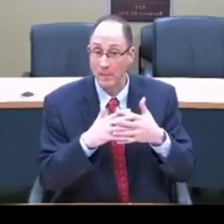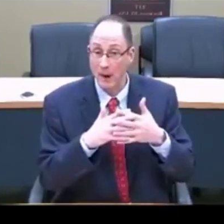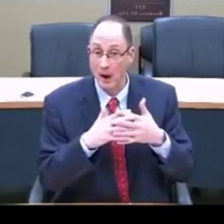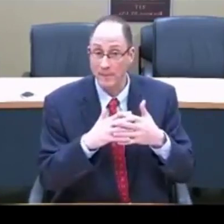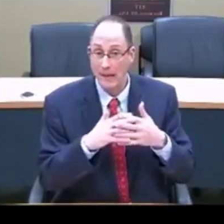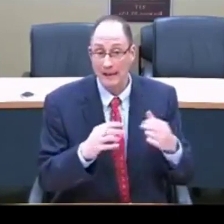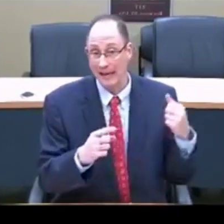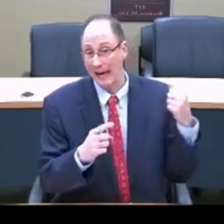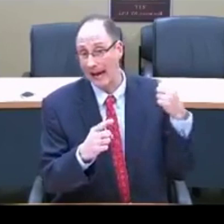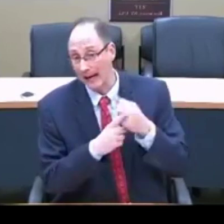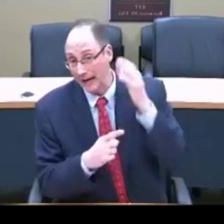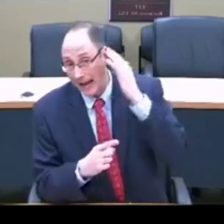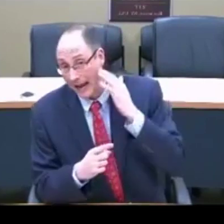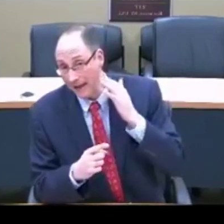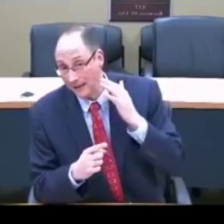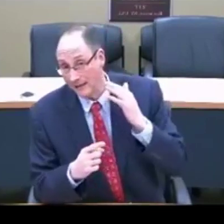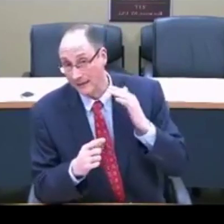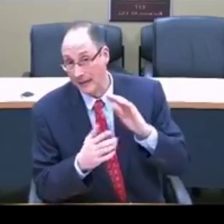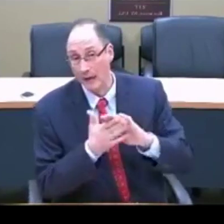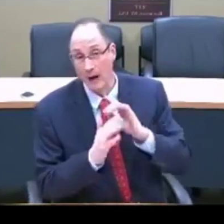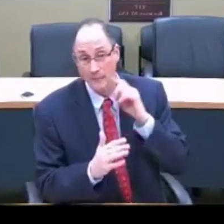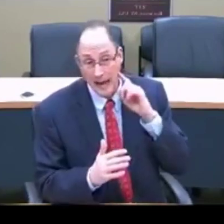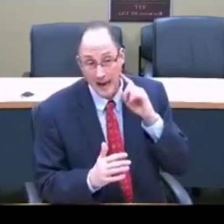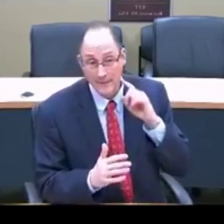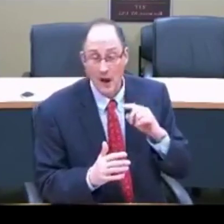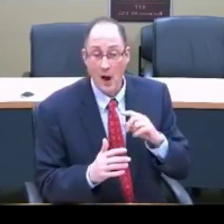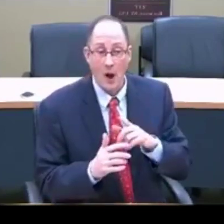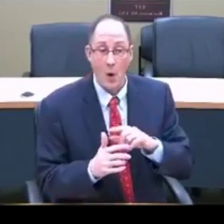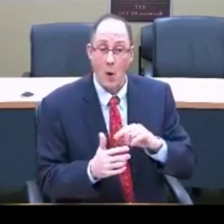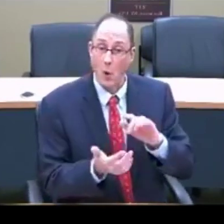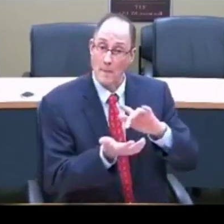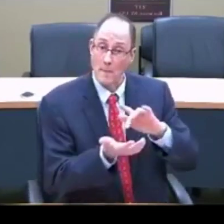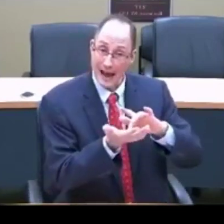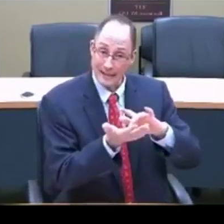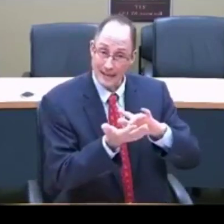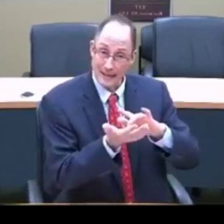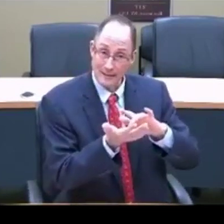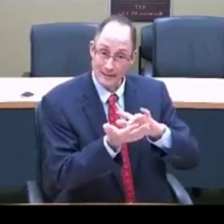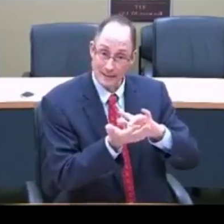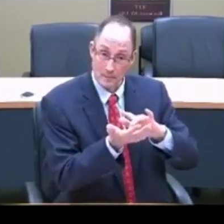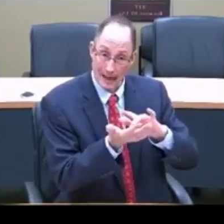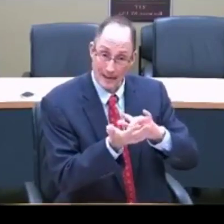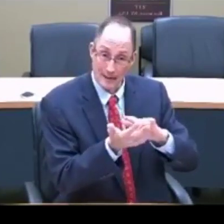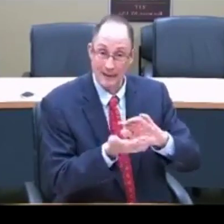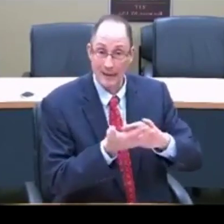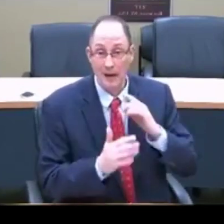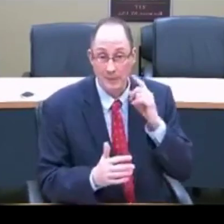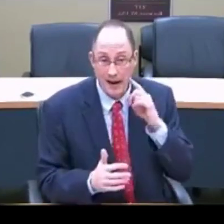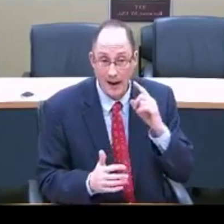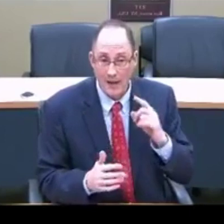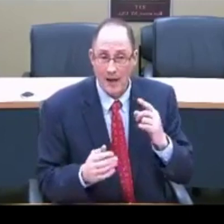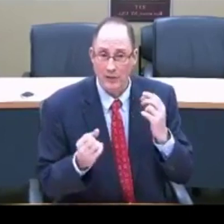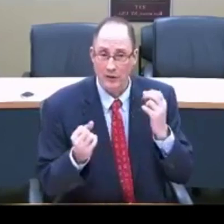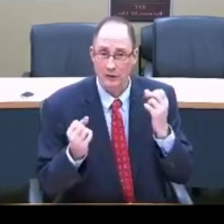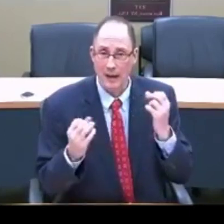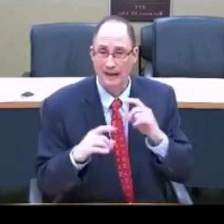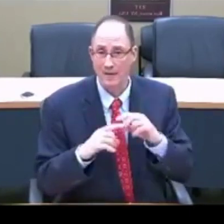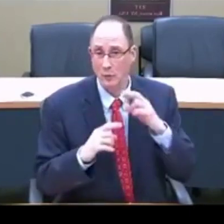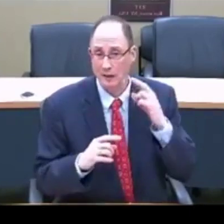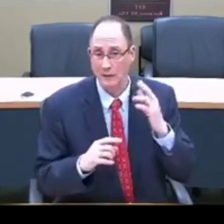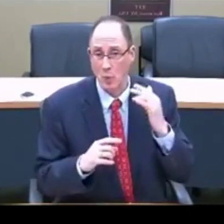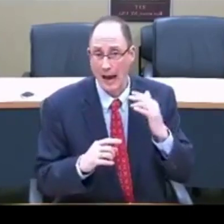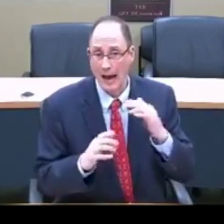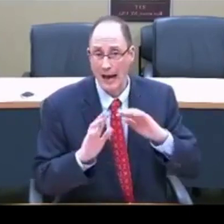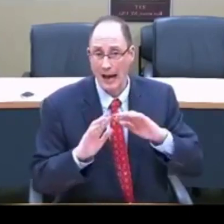football. They get hit in the head, they become deaf. Or medicine, medicine, they become deaf. There's many different